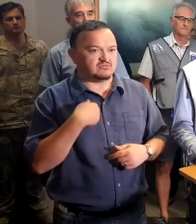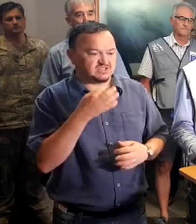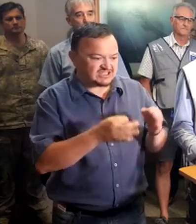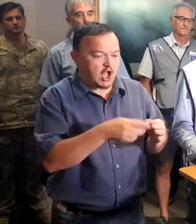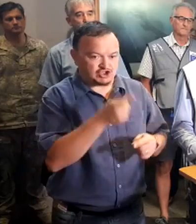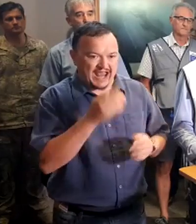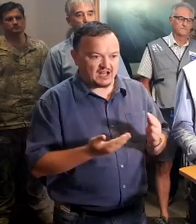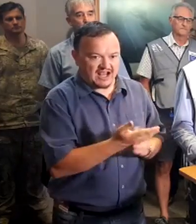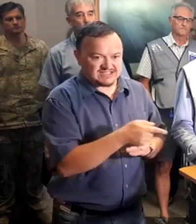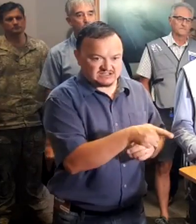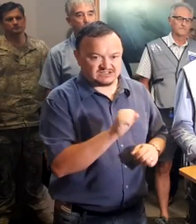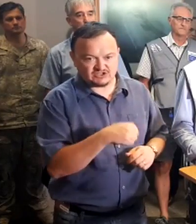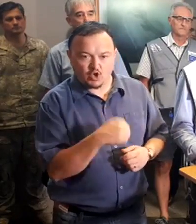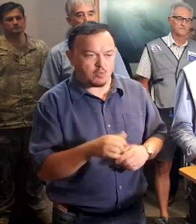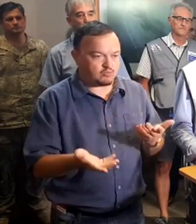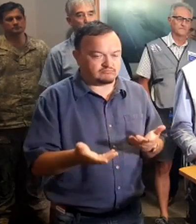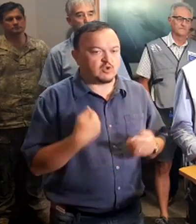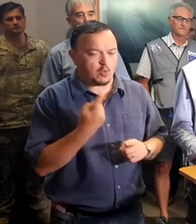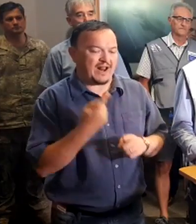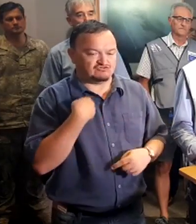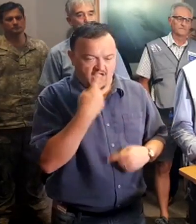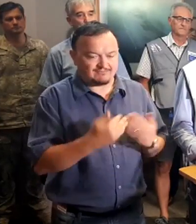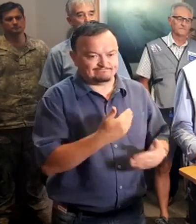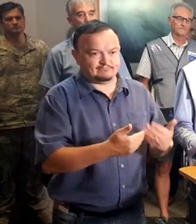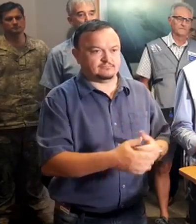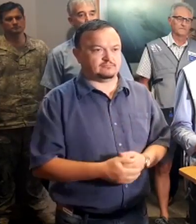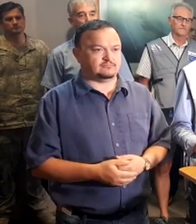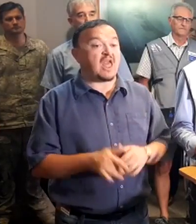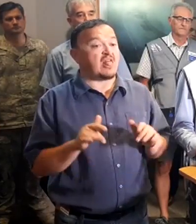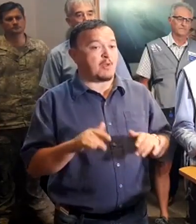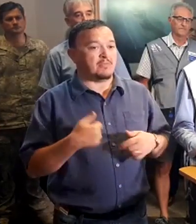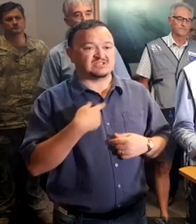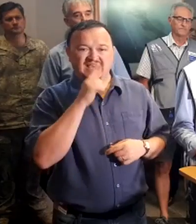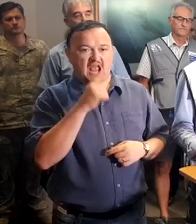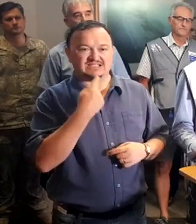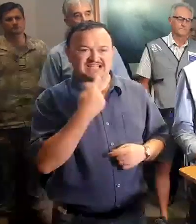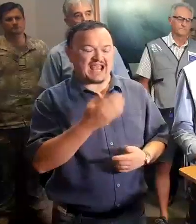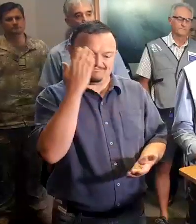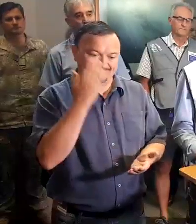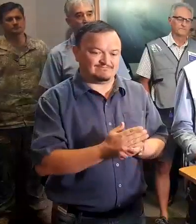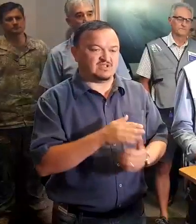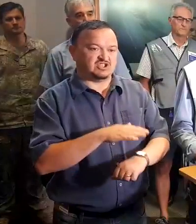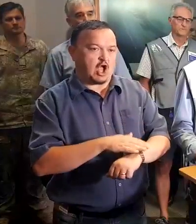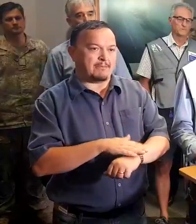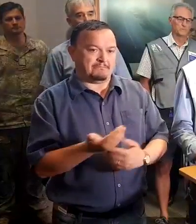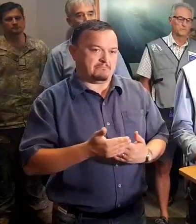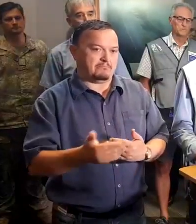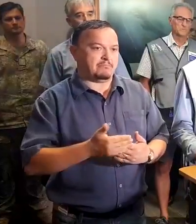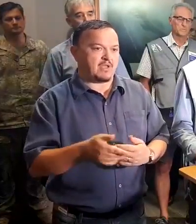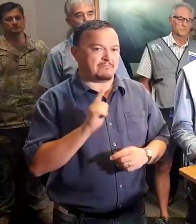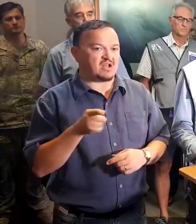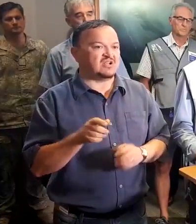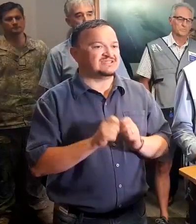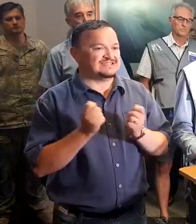properties. We are not in a position just now to advise on timeframes, but teams are working on risk assessment